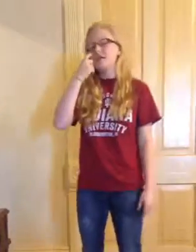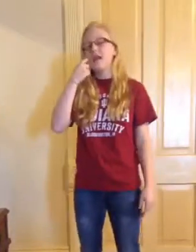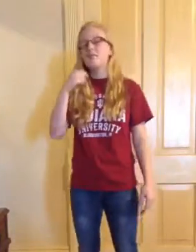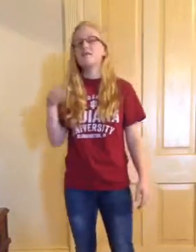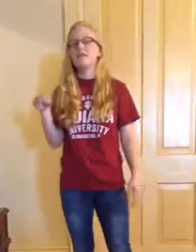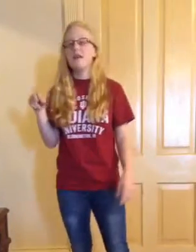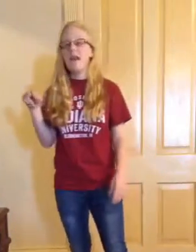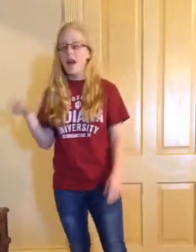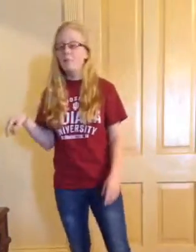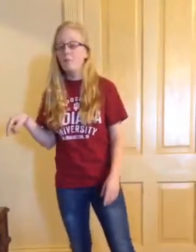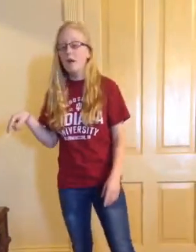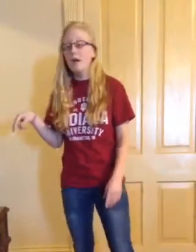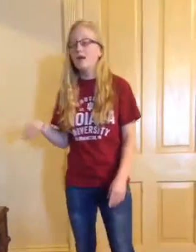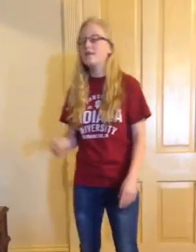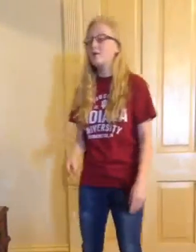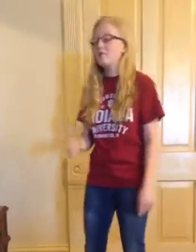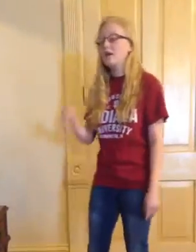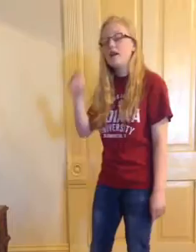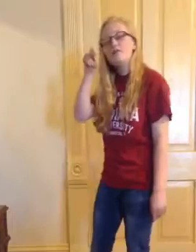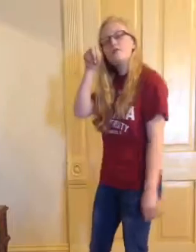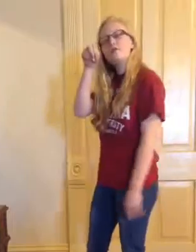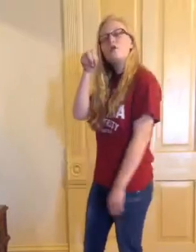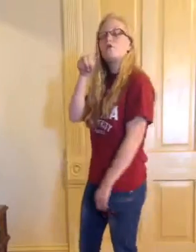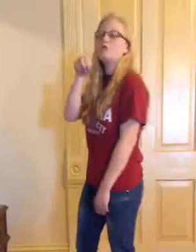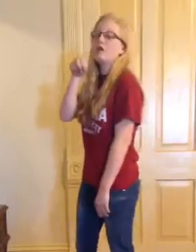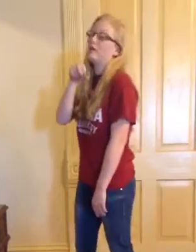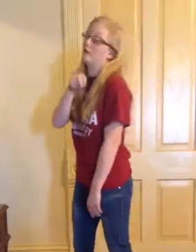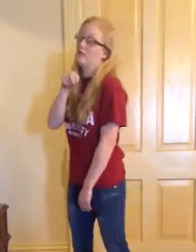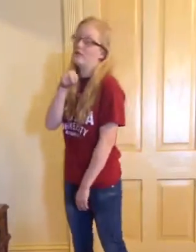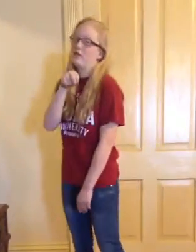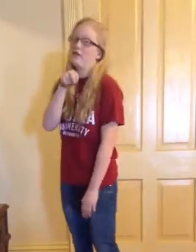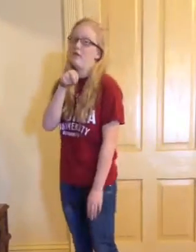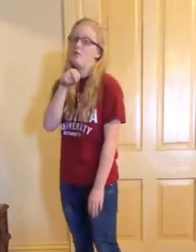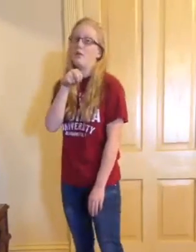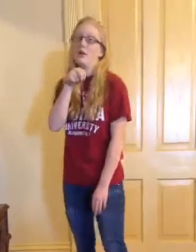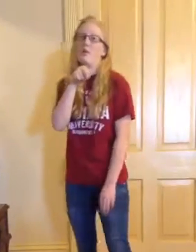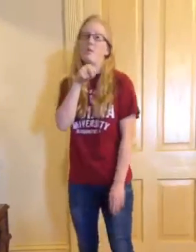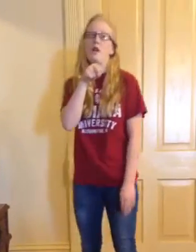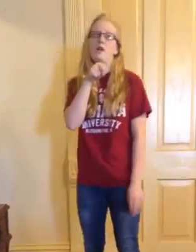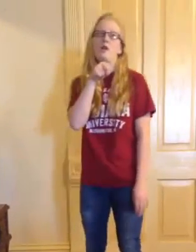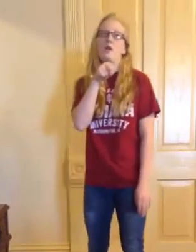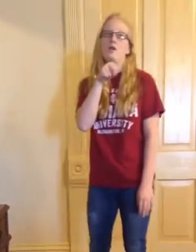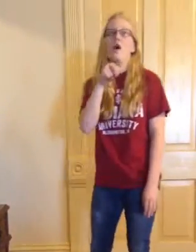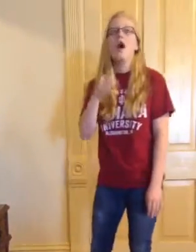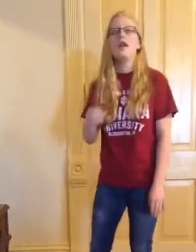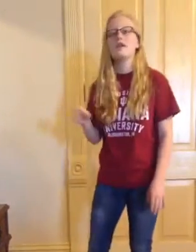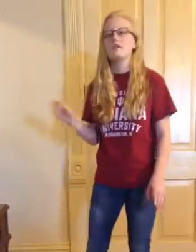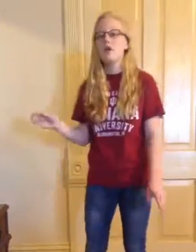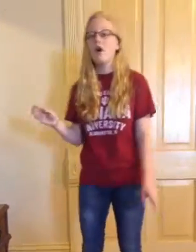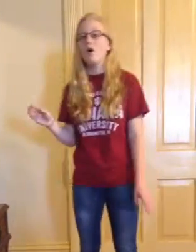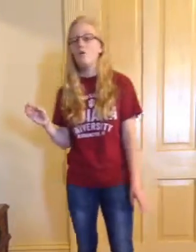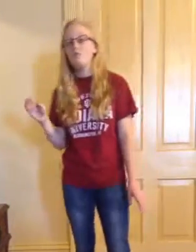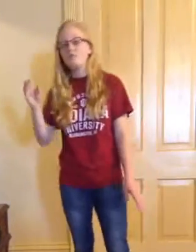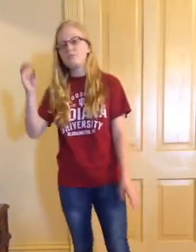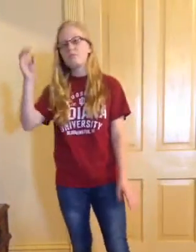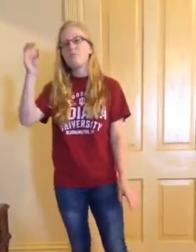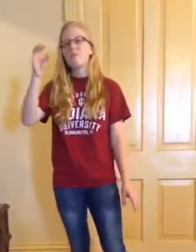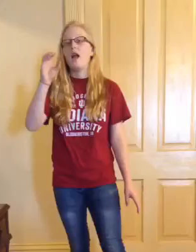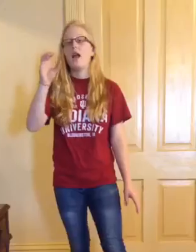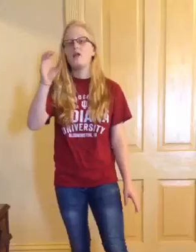same as M, except it's 2 fingers over the thumb. Next is O, and you